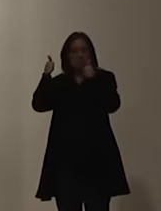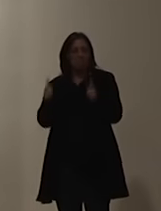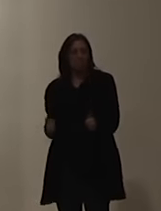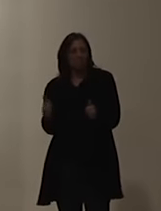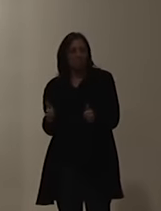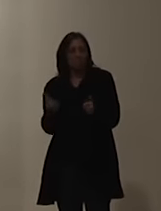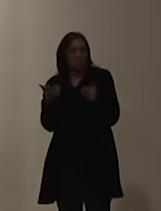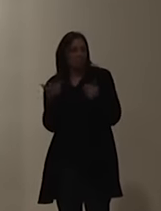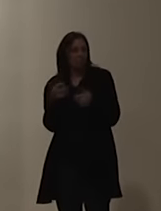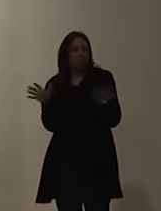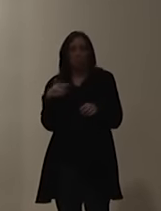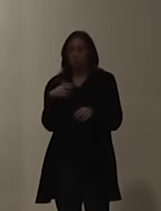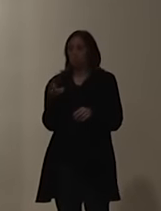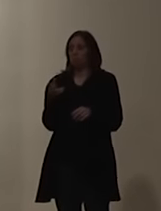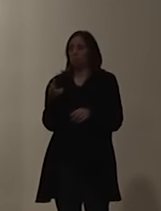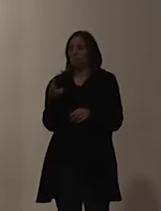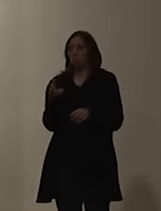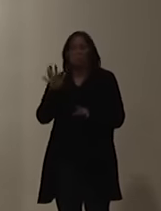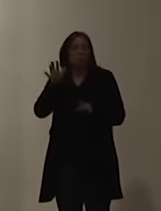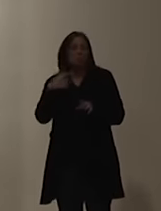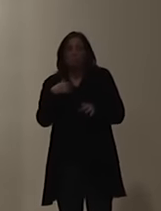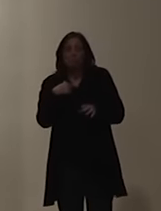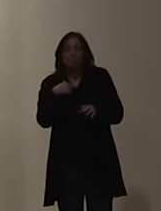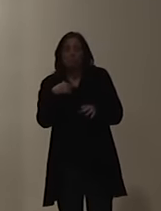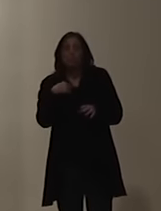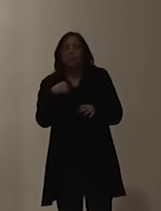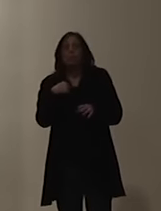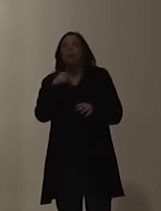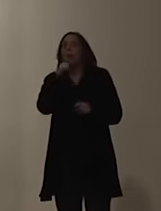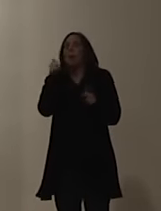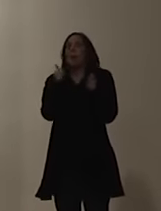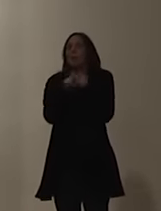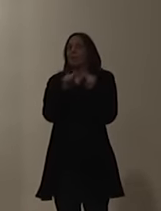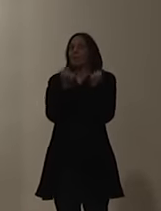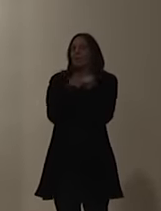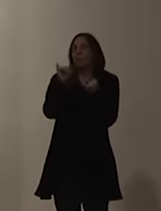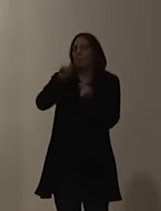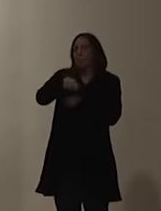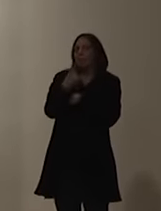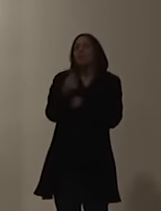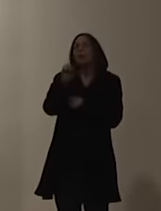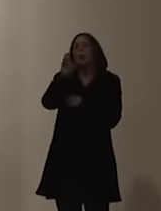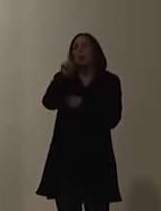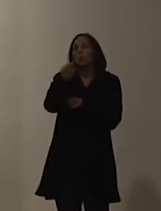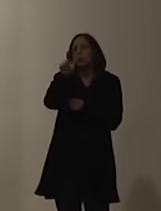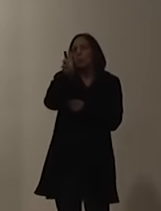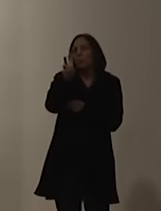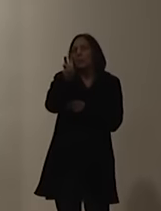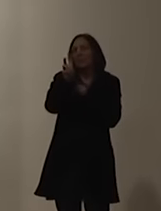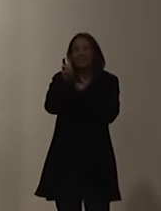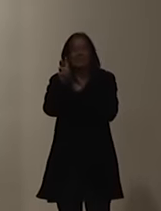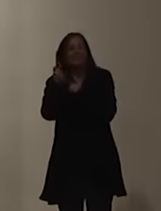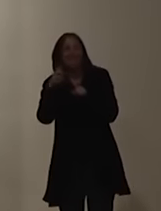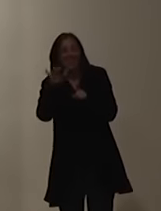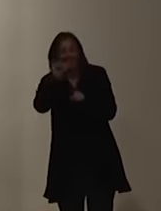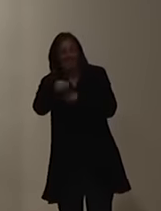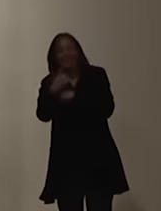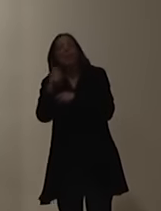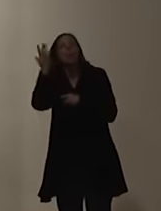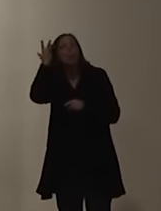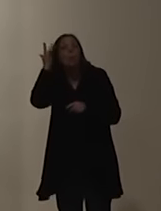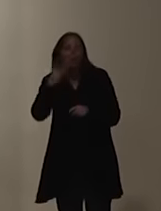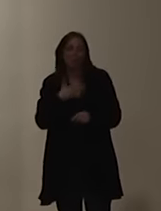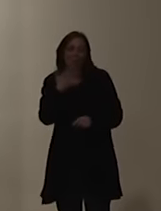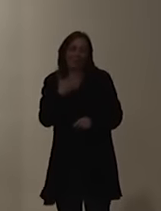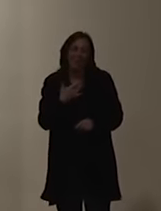day. I believe it was October 26th, which I remember for a stupid reason, it's my birthday.